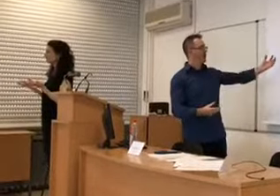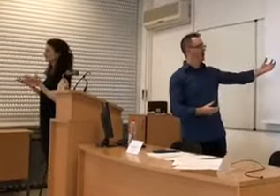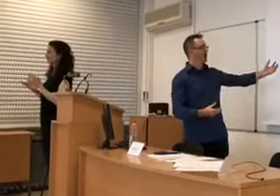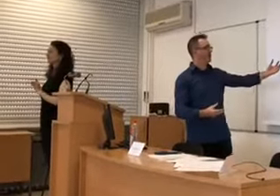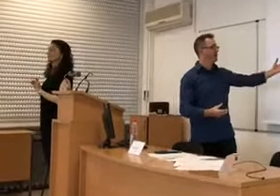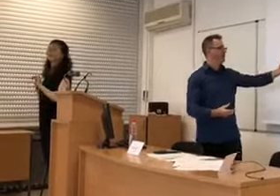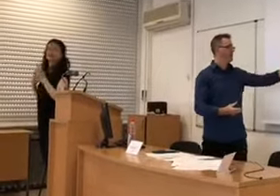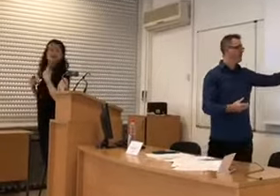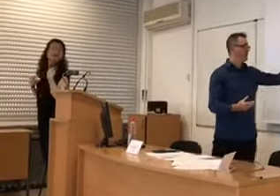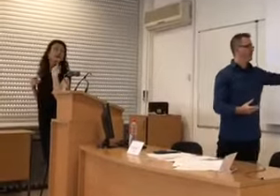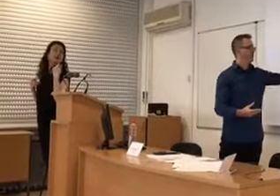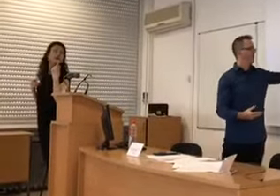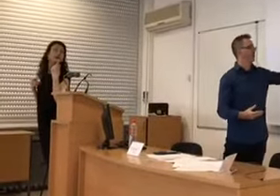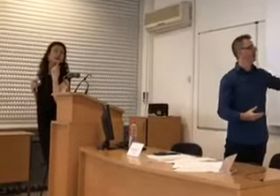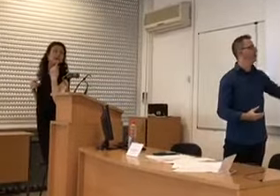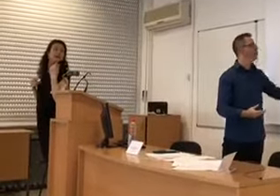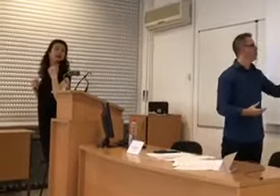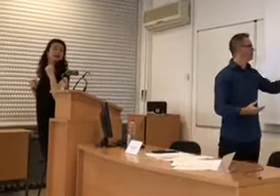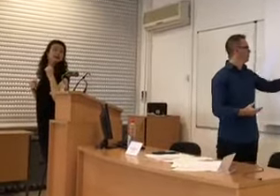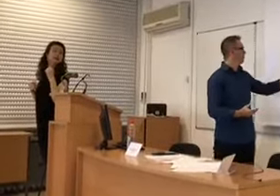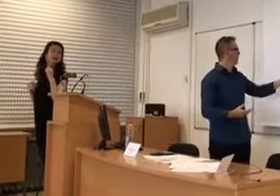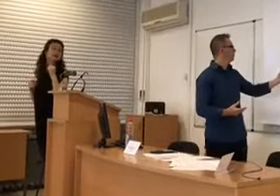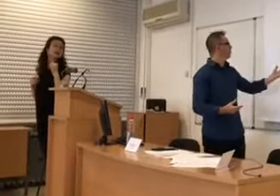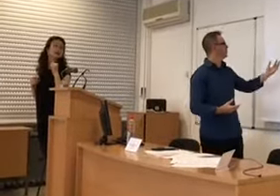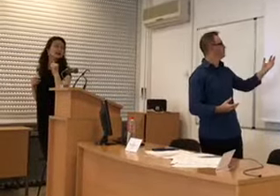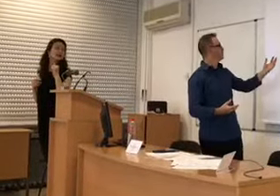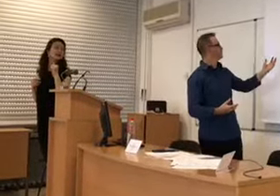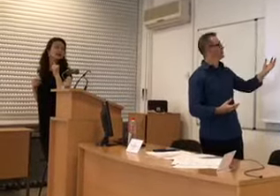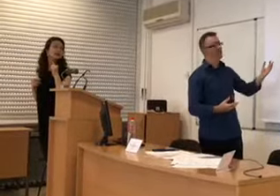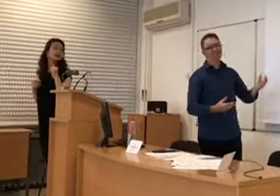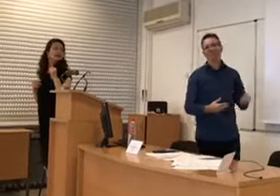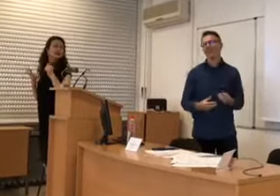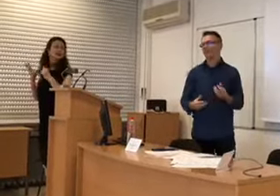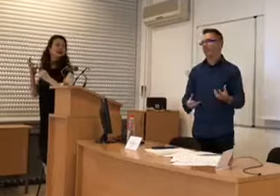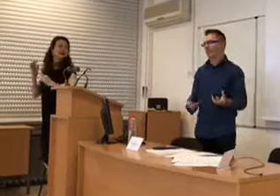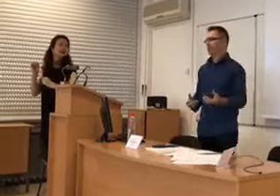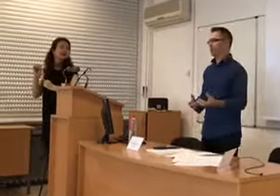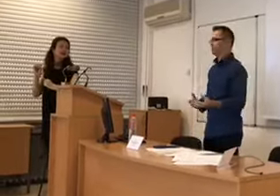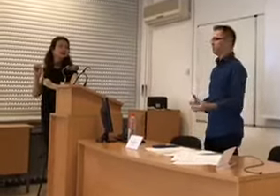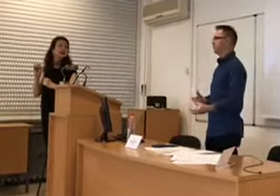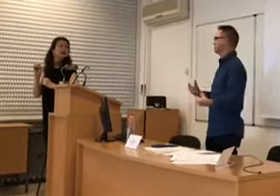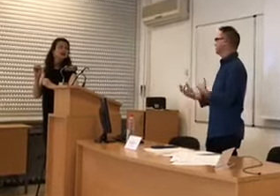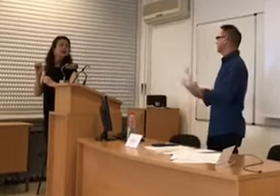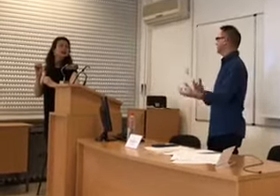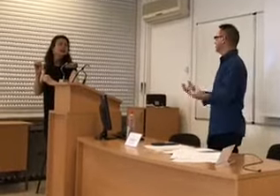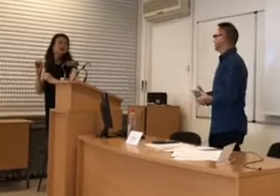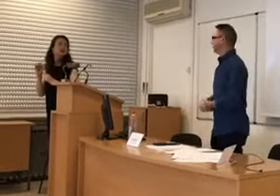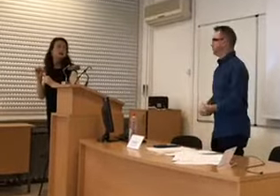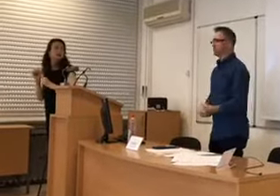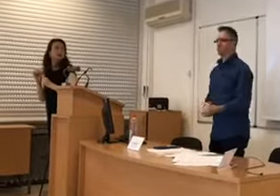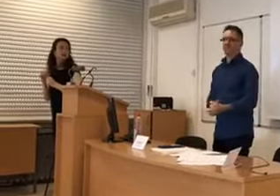conventional media, and this new terminology, which is